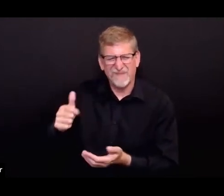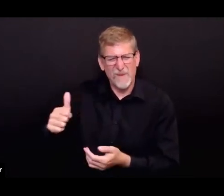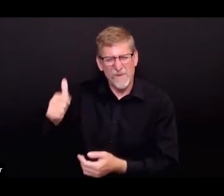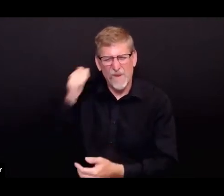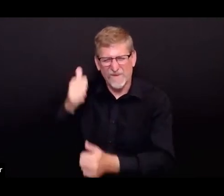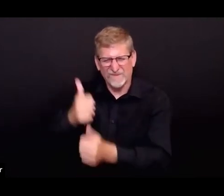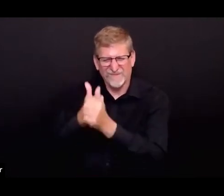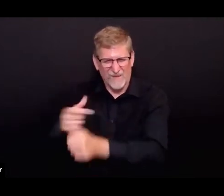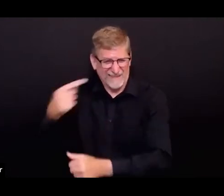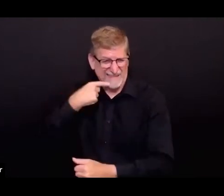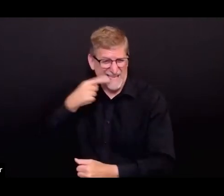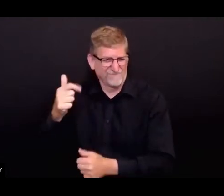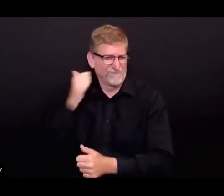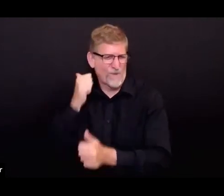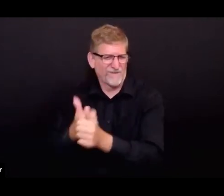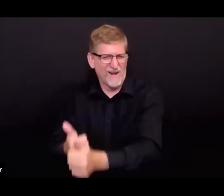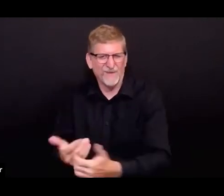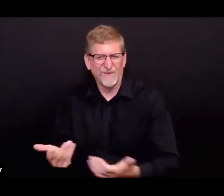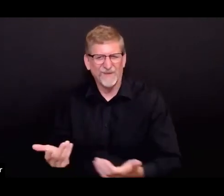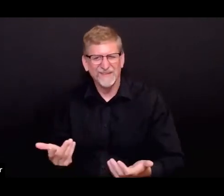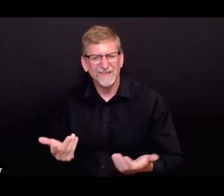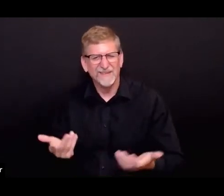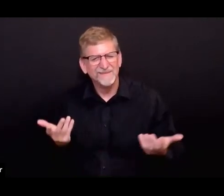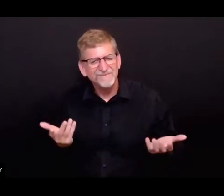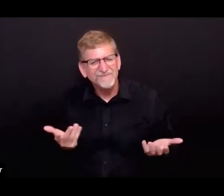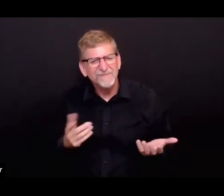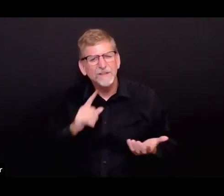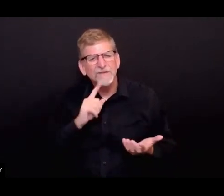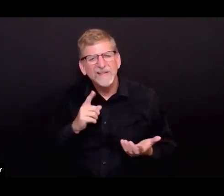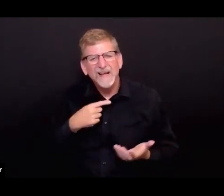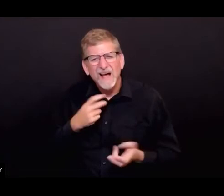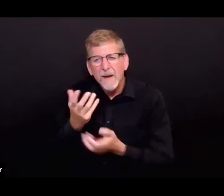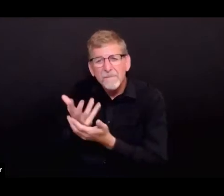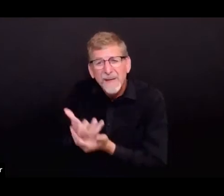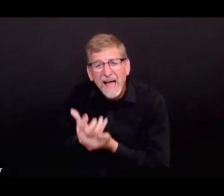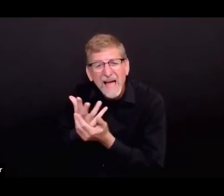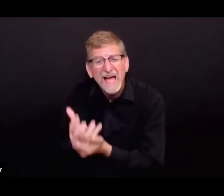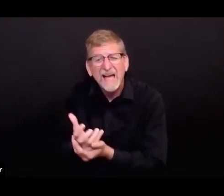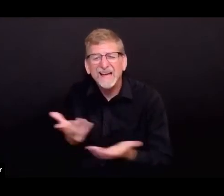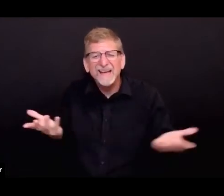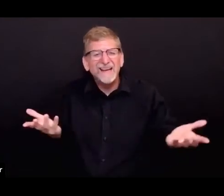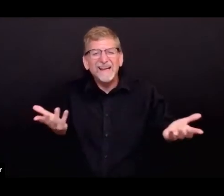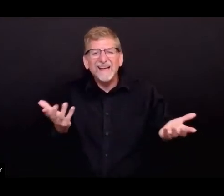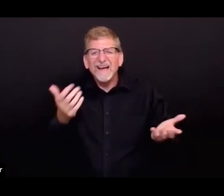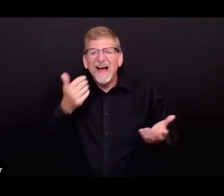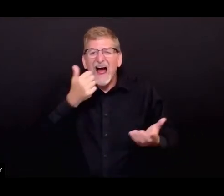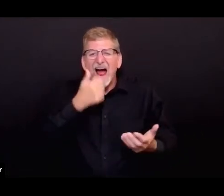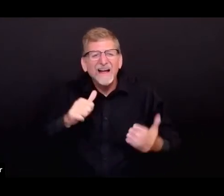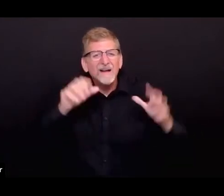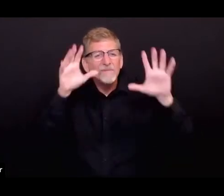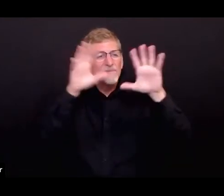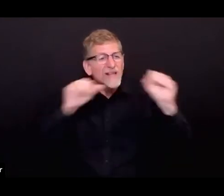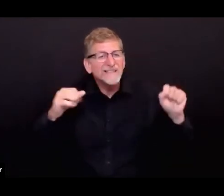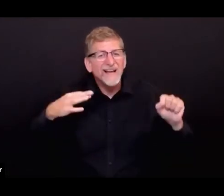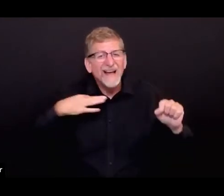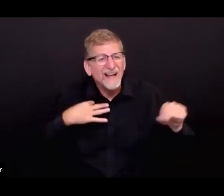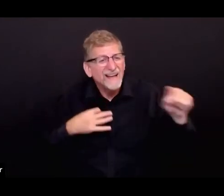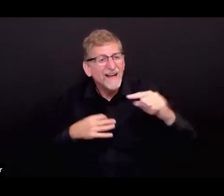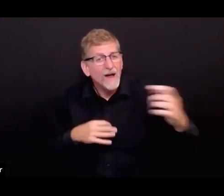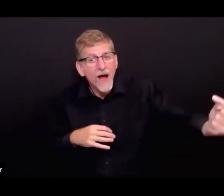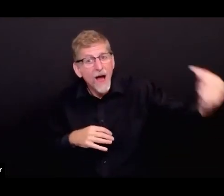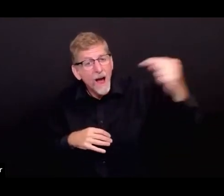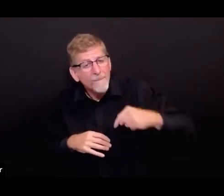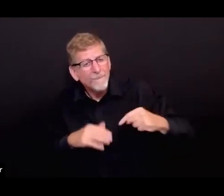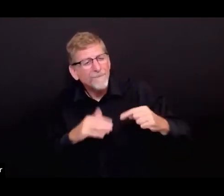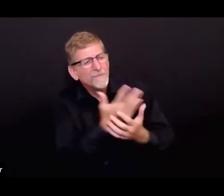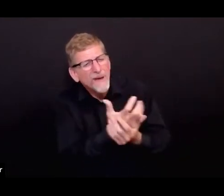fact, pleading with all campaigns, if you feel that solid about your candidate,